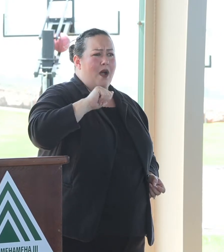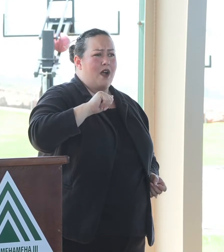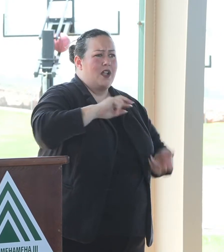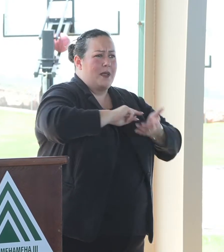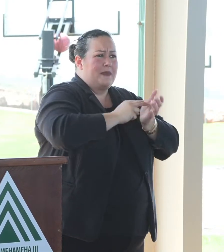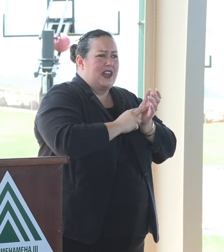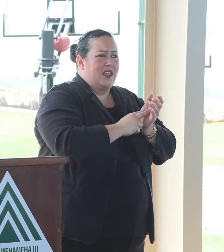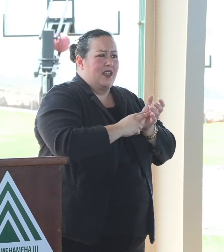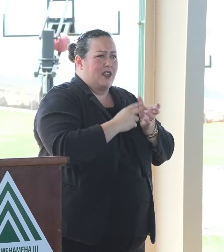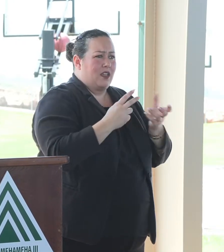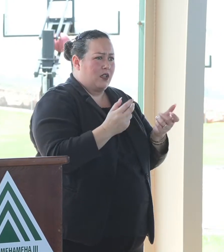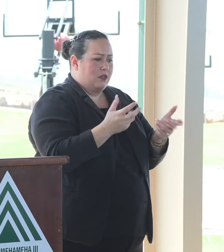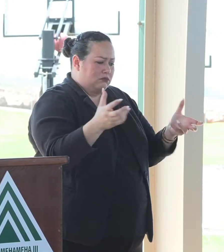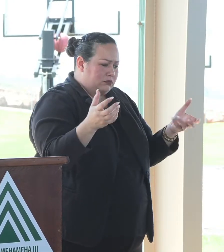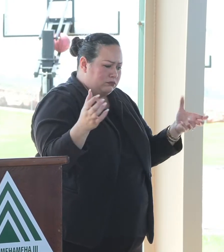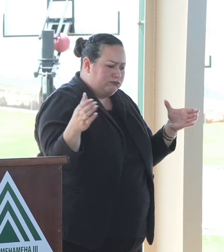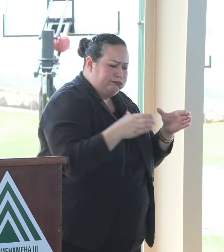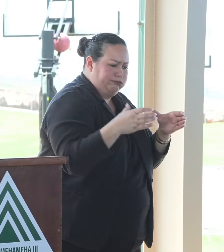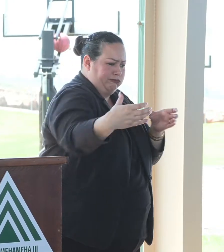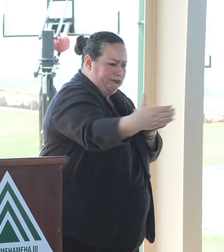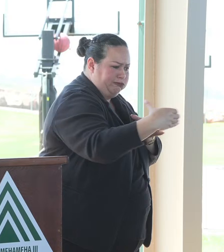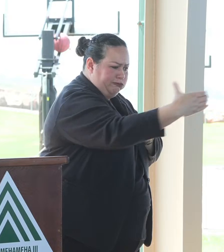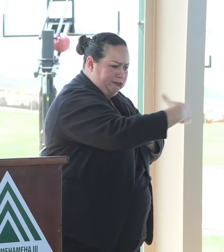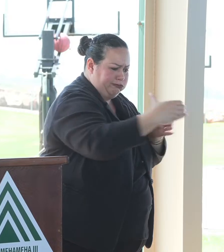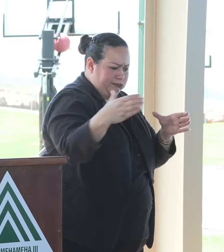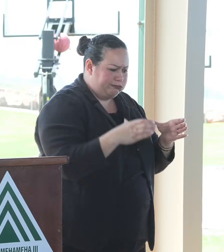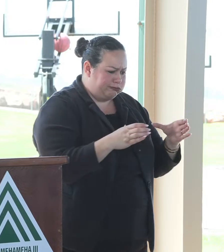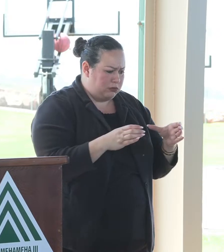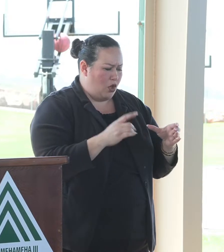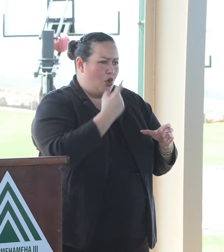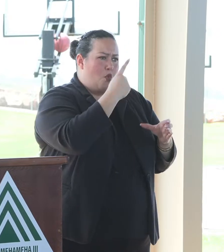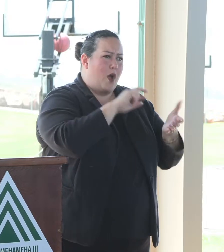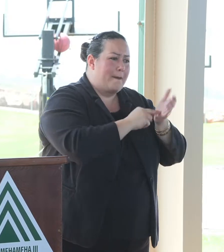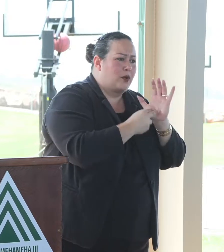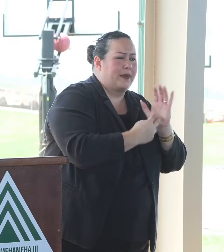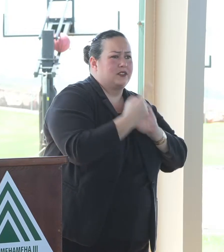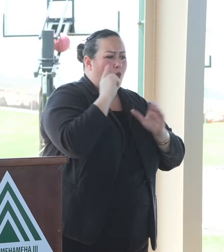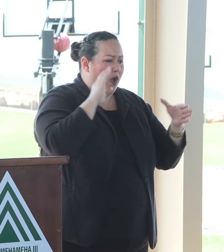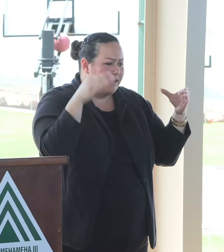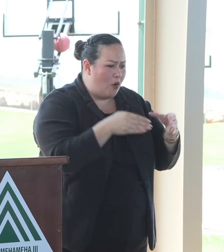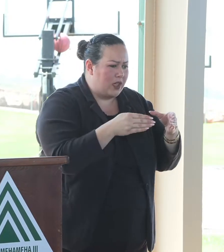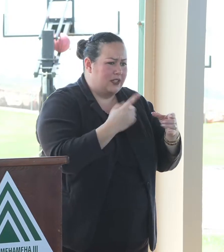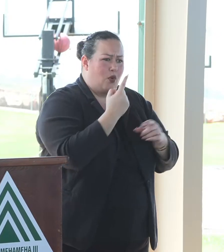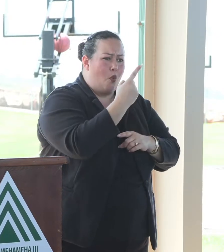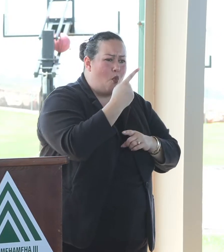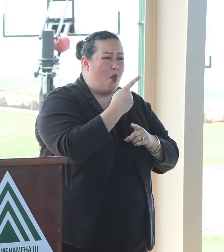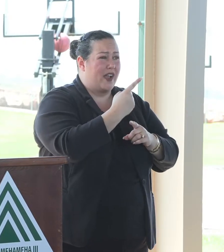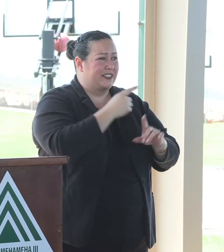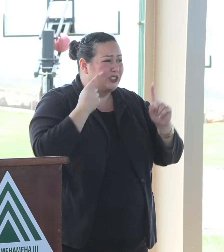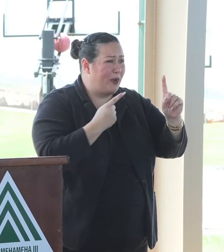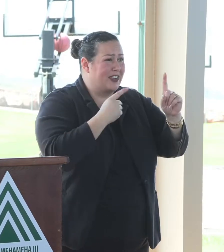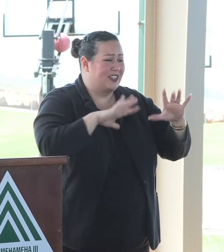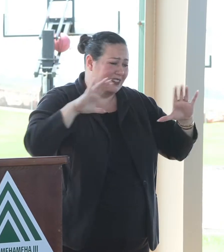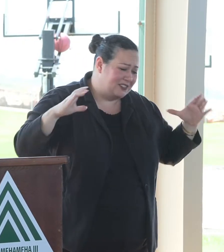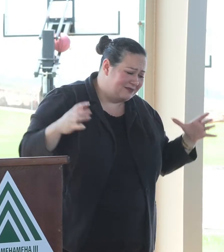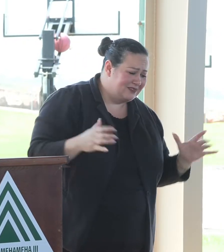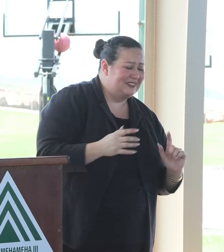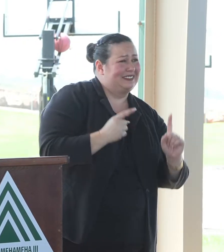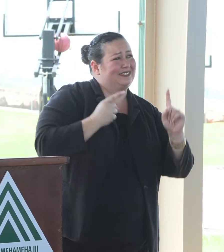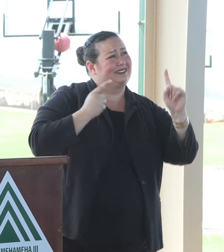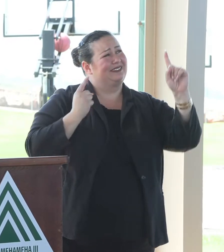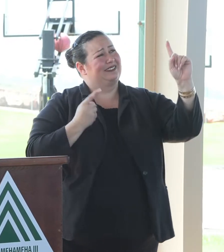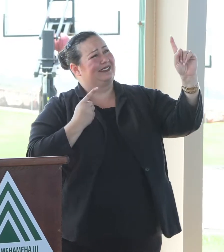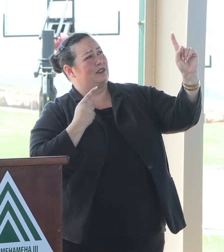together with one purpose, one focus, and one direction. And all of what we have accomplished here and